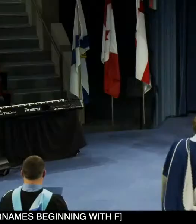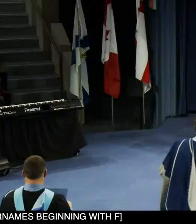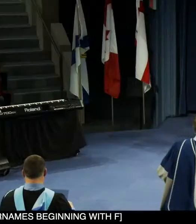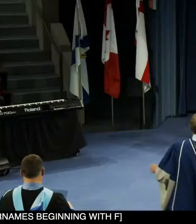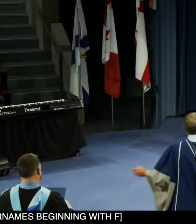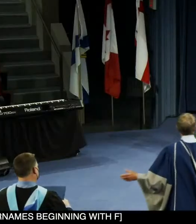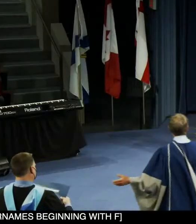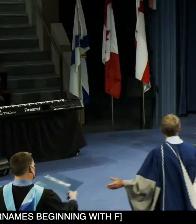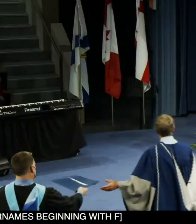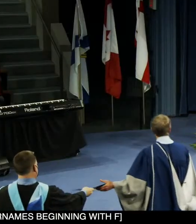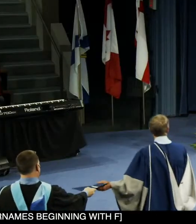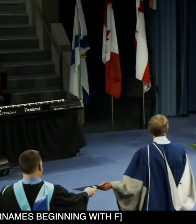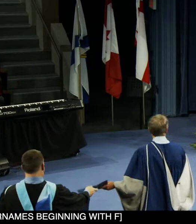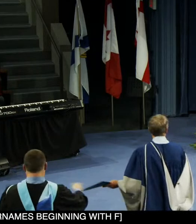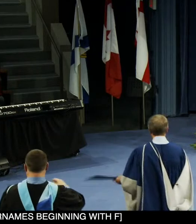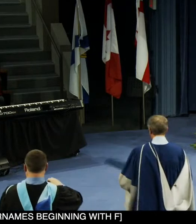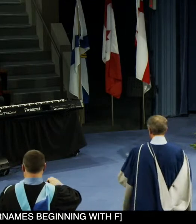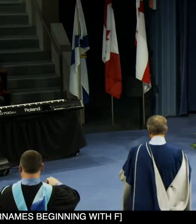Marissa Fitzpatrick.